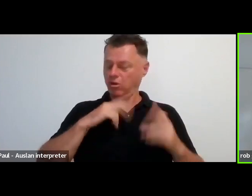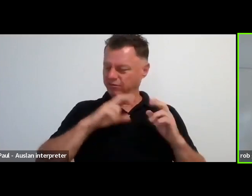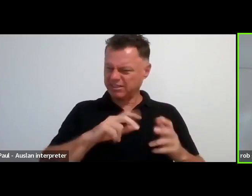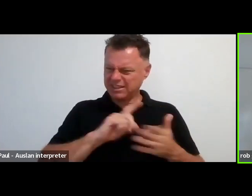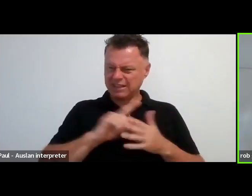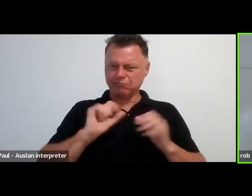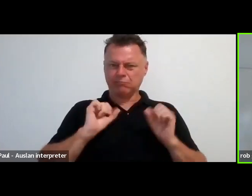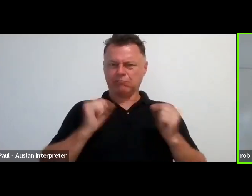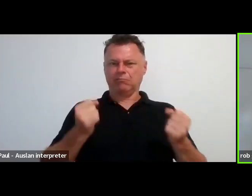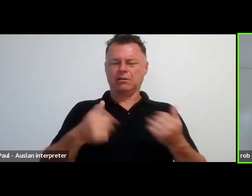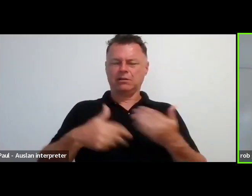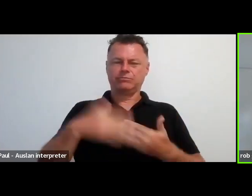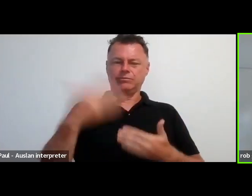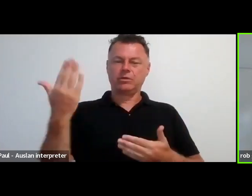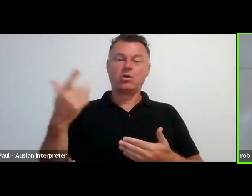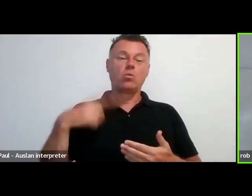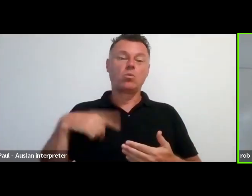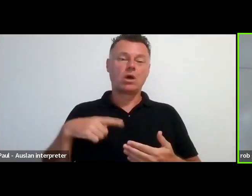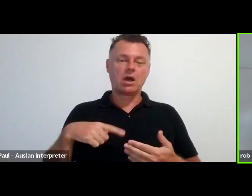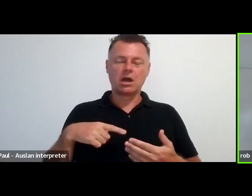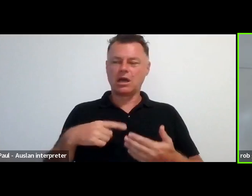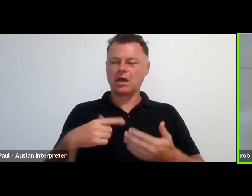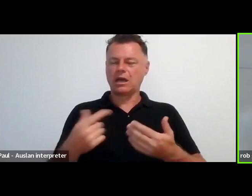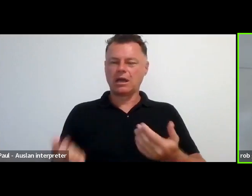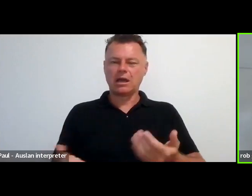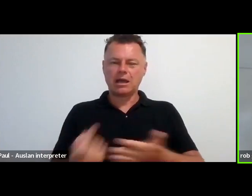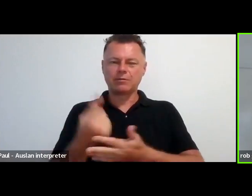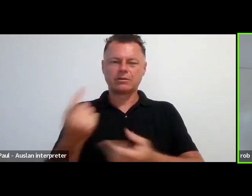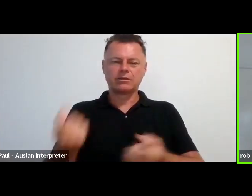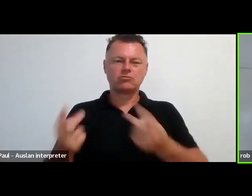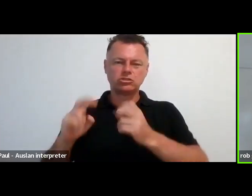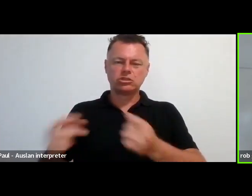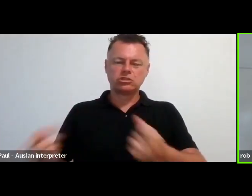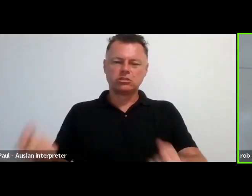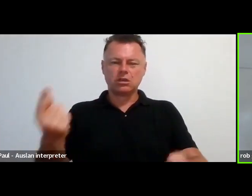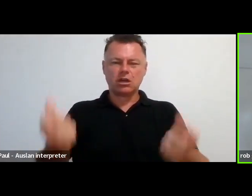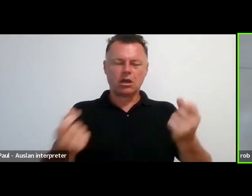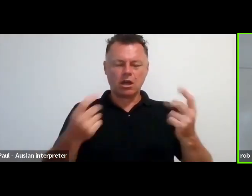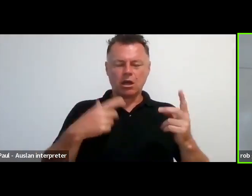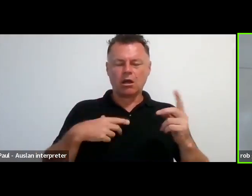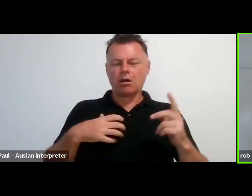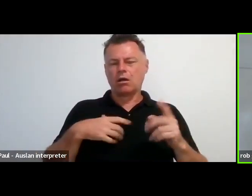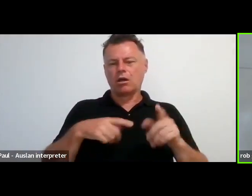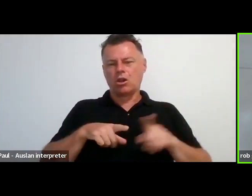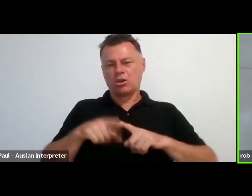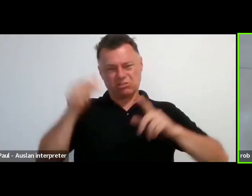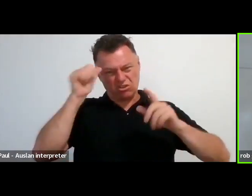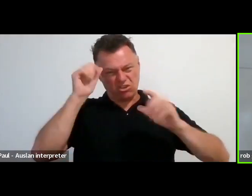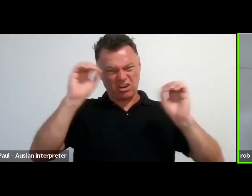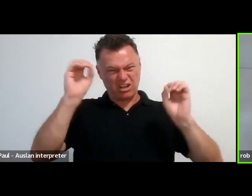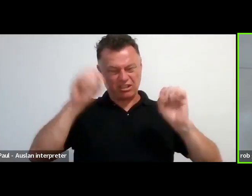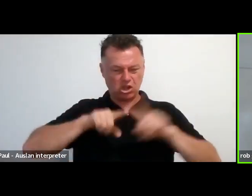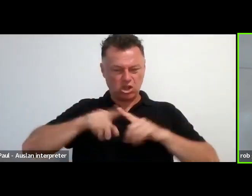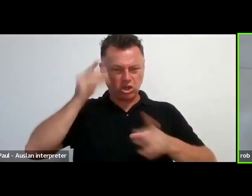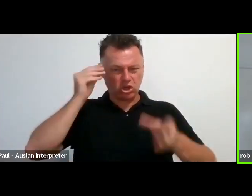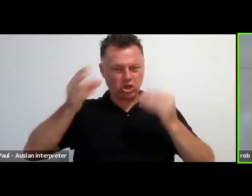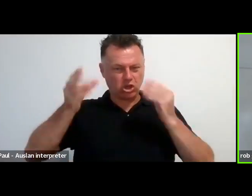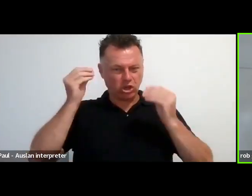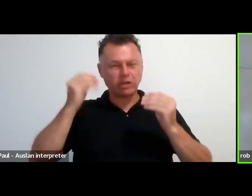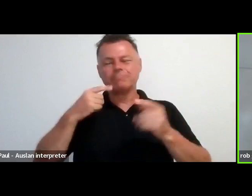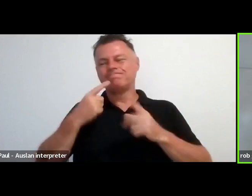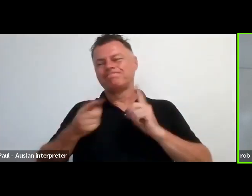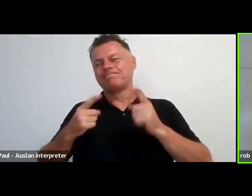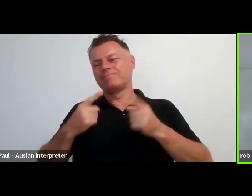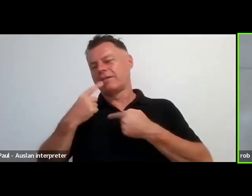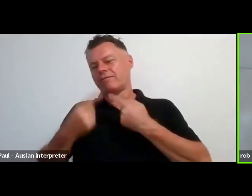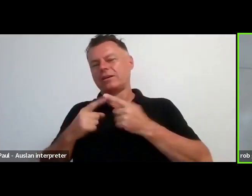That's only because as we know more and more about this virus, we become more accurate with the advice that we're giving, or at least